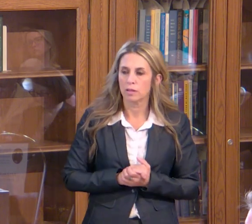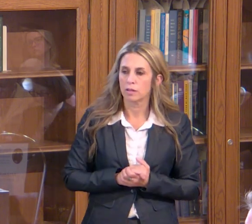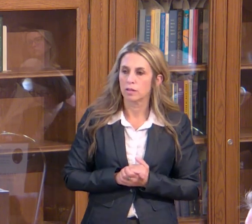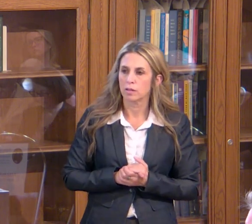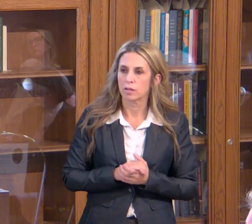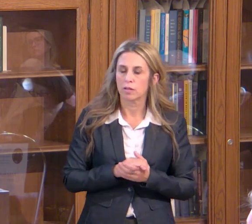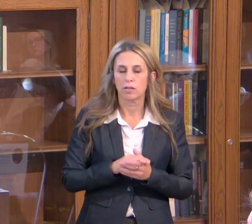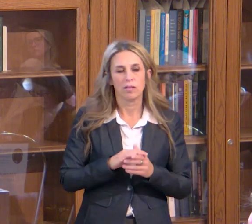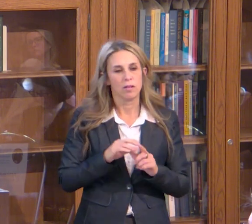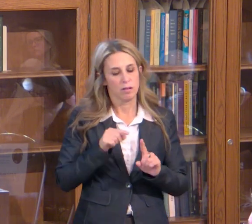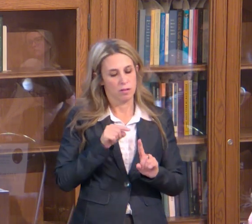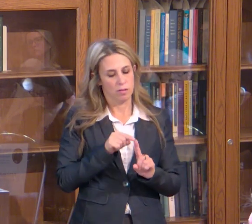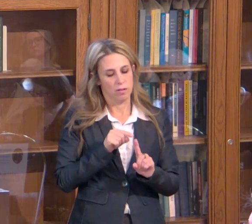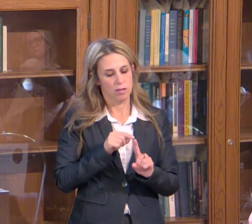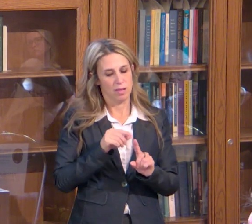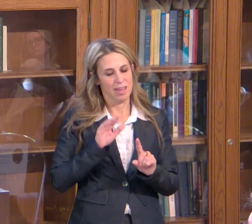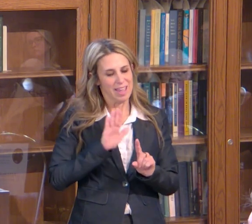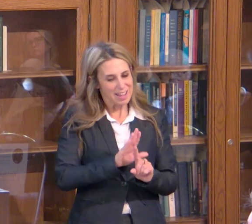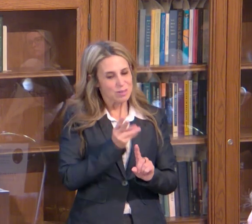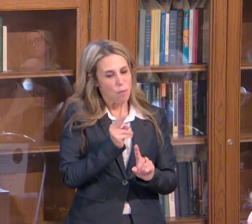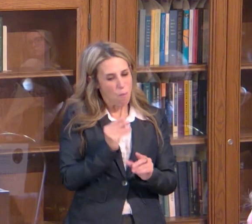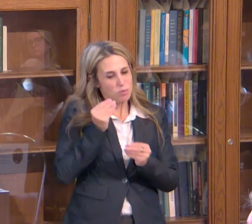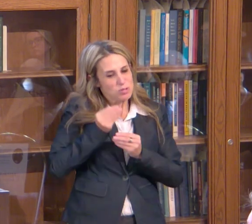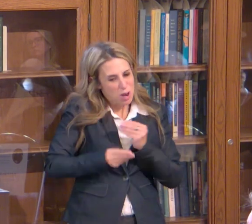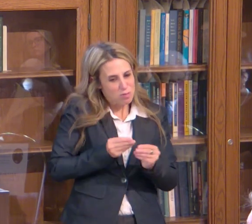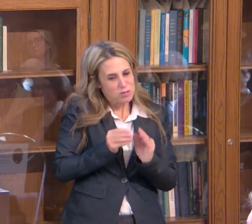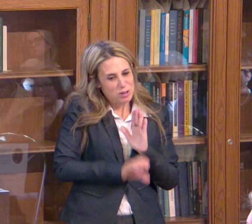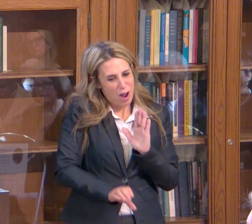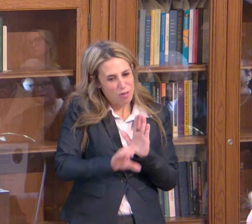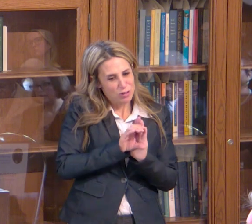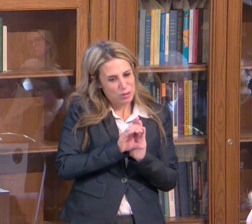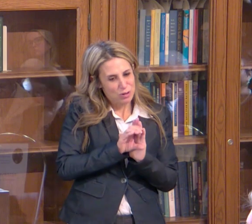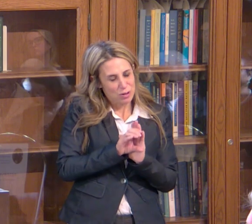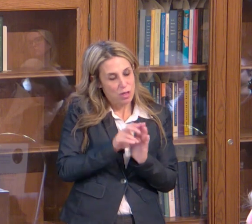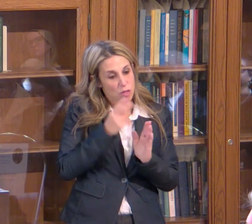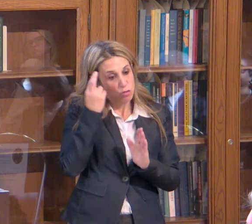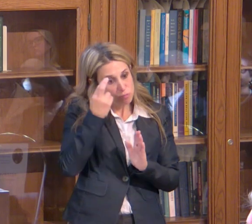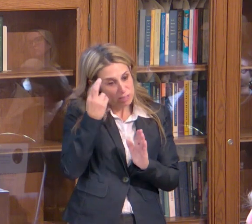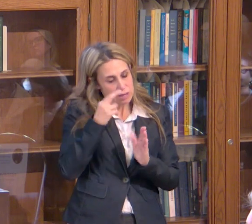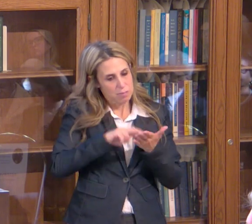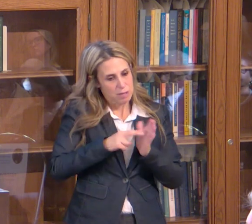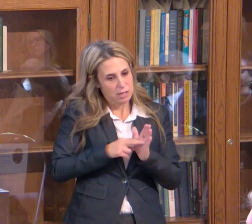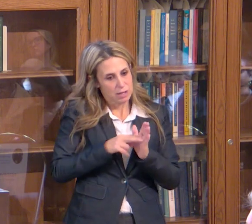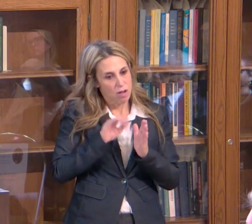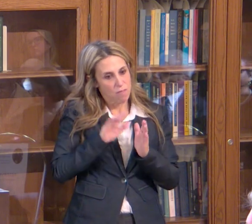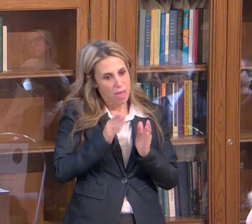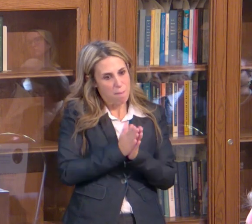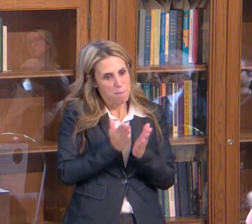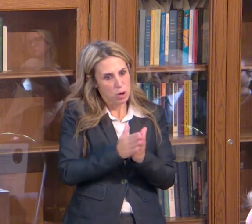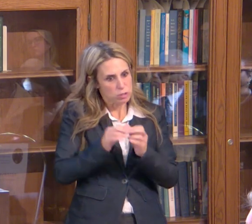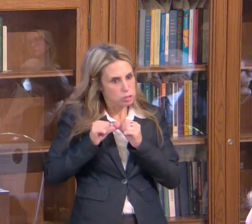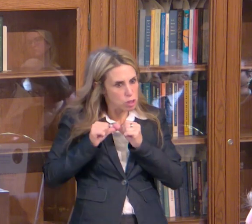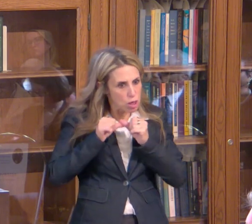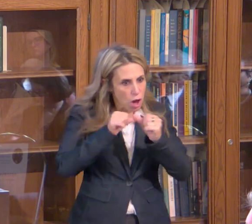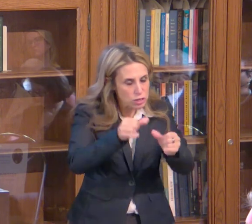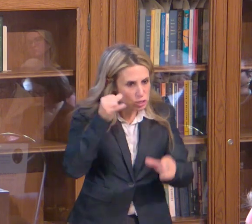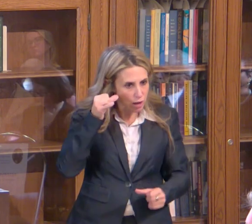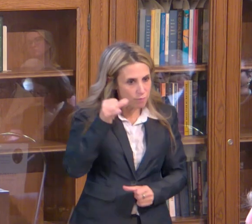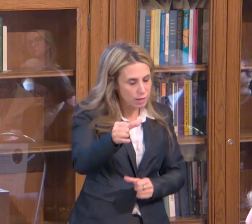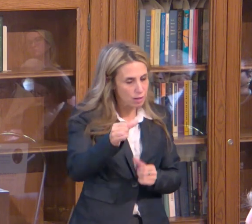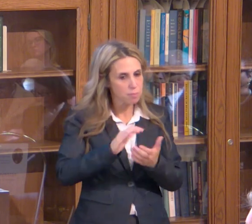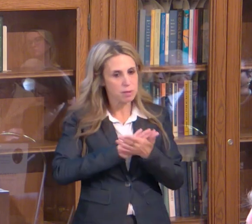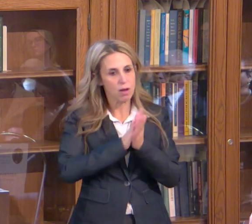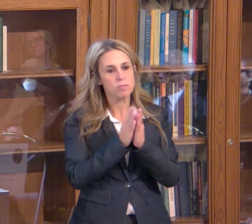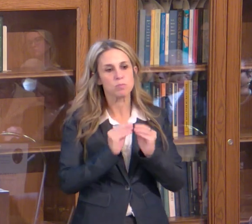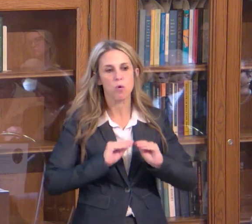lens of its own generational character the reason and the meaning of the book's longevity become clearer so